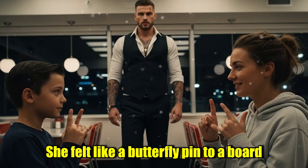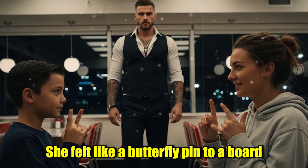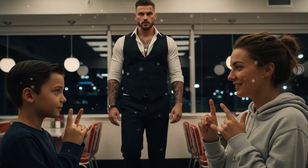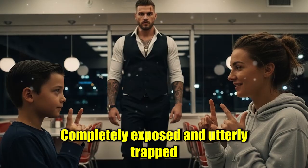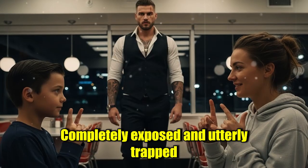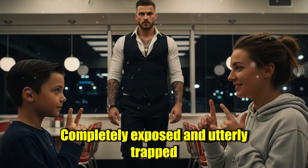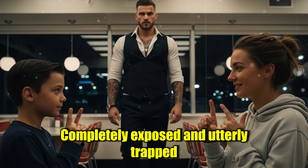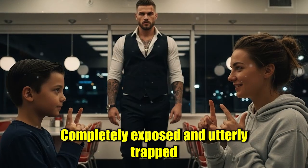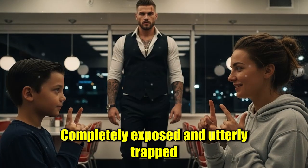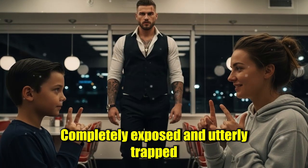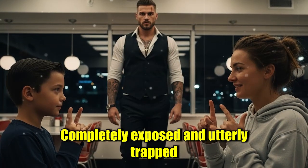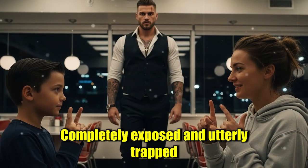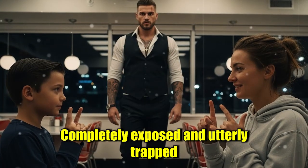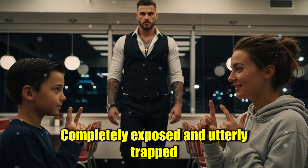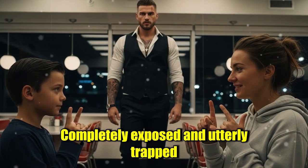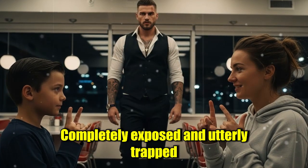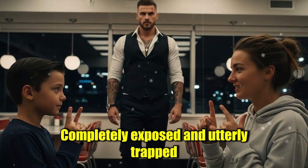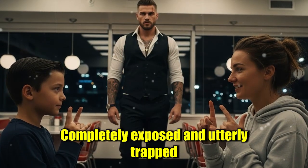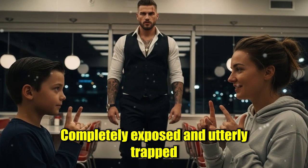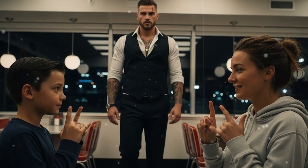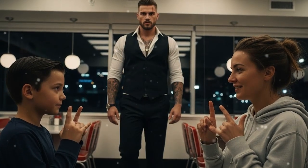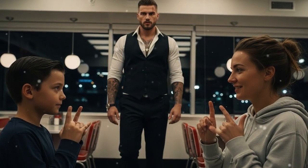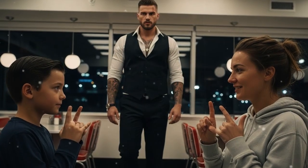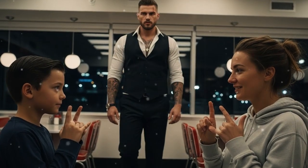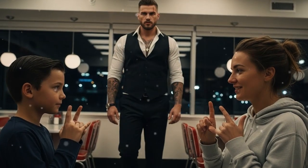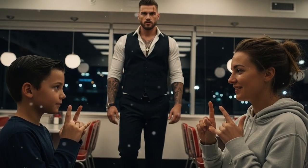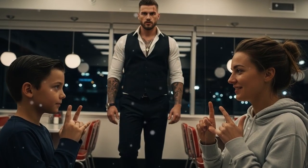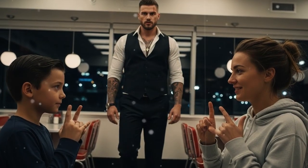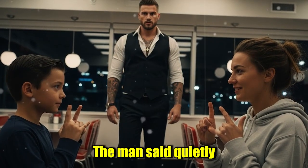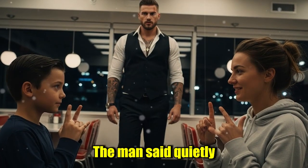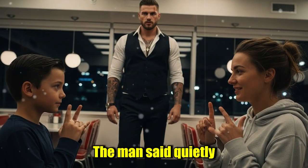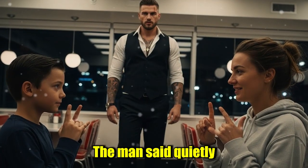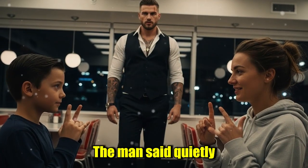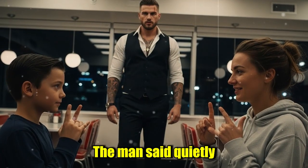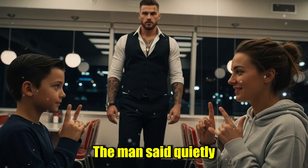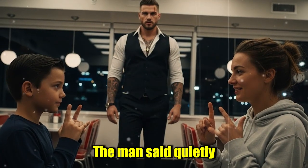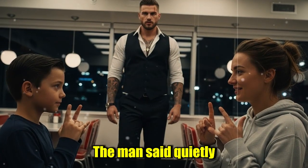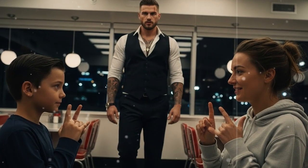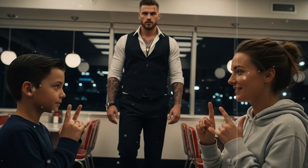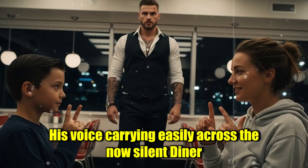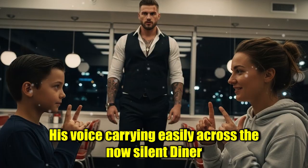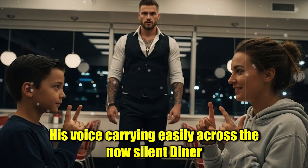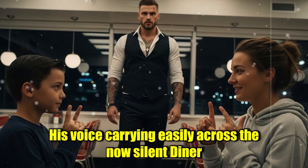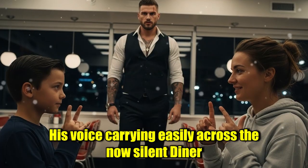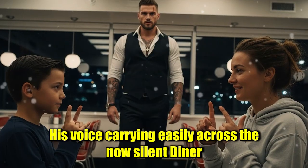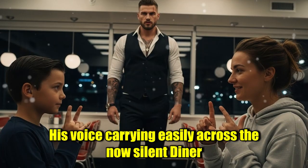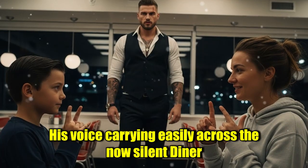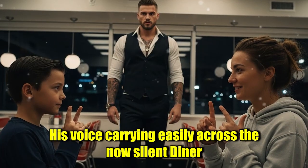board, completely exposed and utterly trapped. "You," the man said quietly, his voice carrying easily